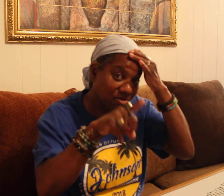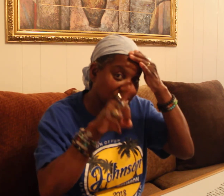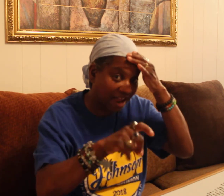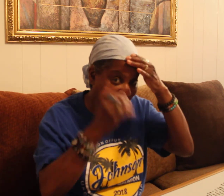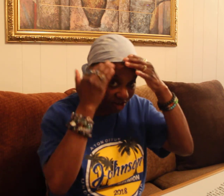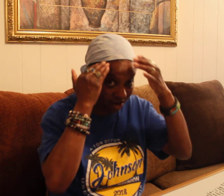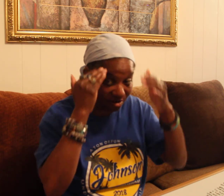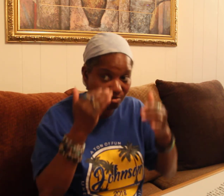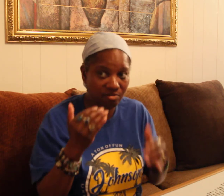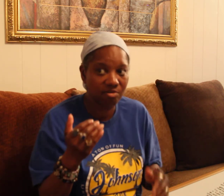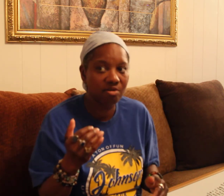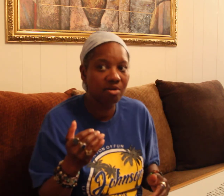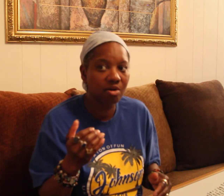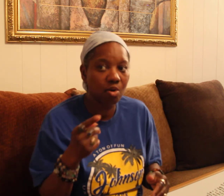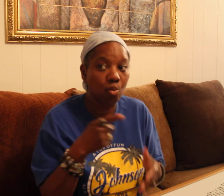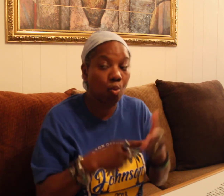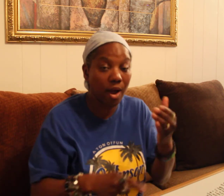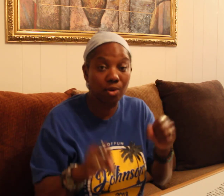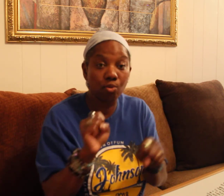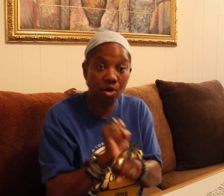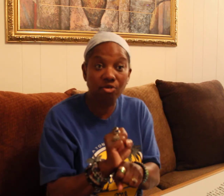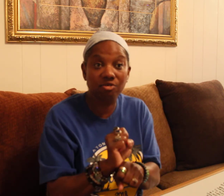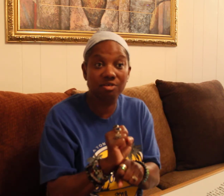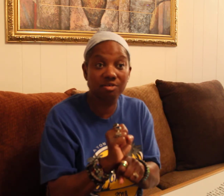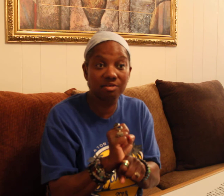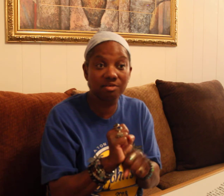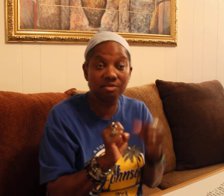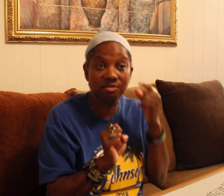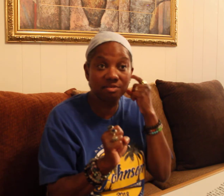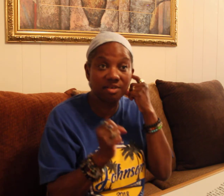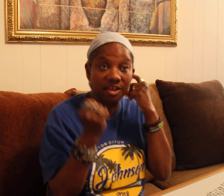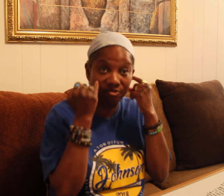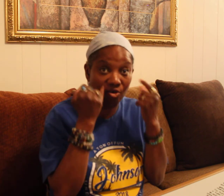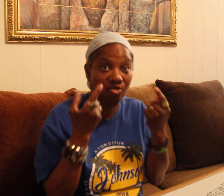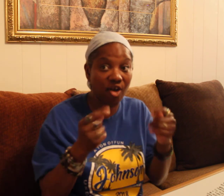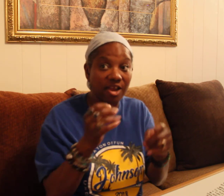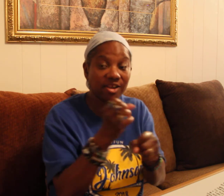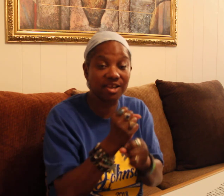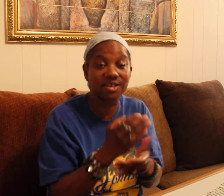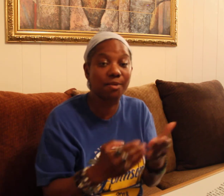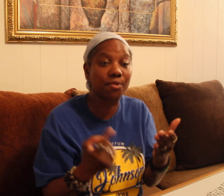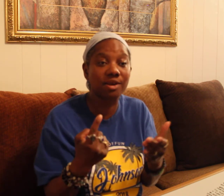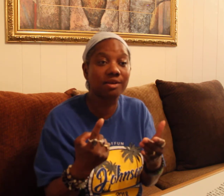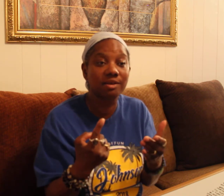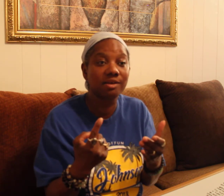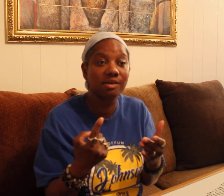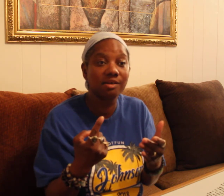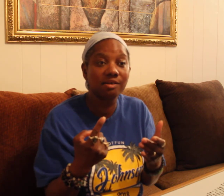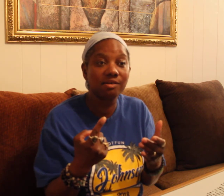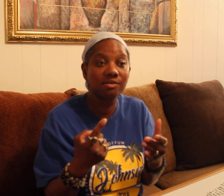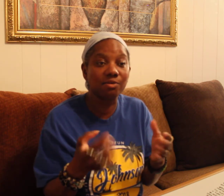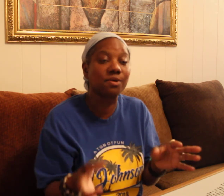just have to know what works if you're trying to get someone to